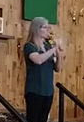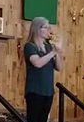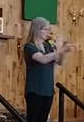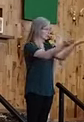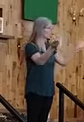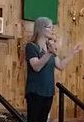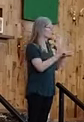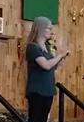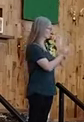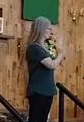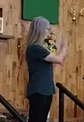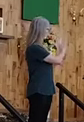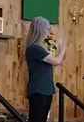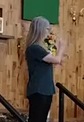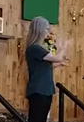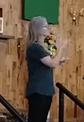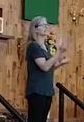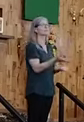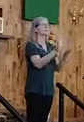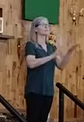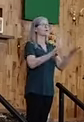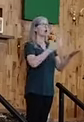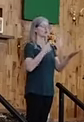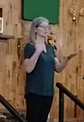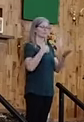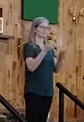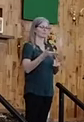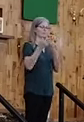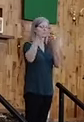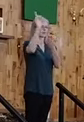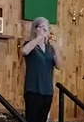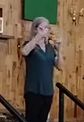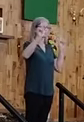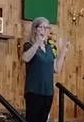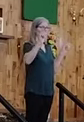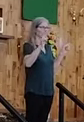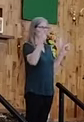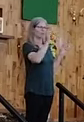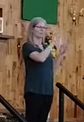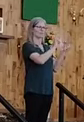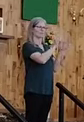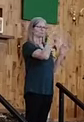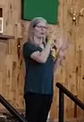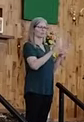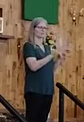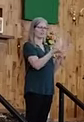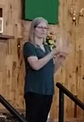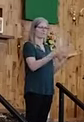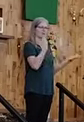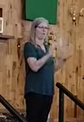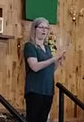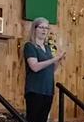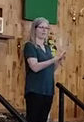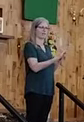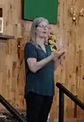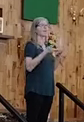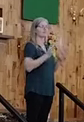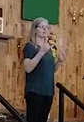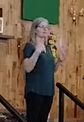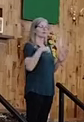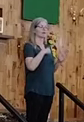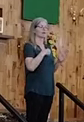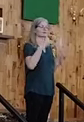you. Lift up your hearts. For the perfection of God who does all things well, let us give